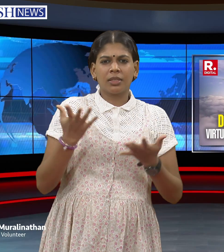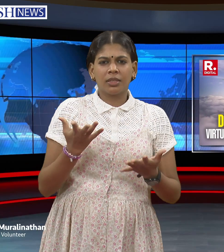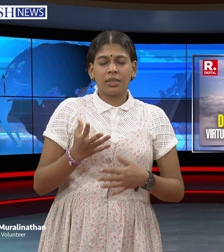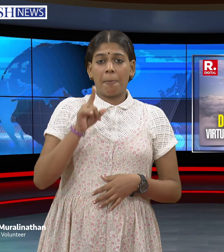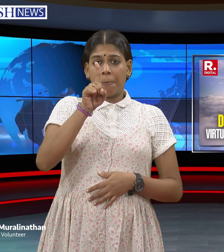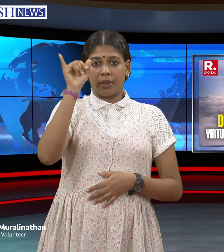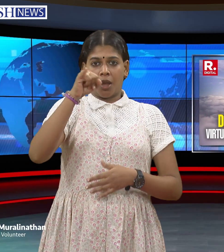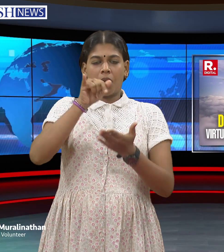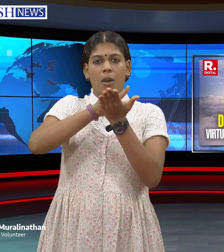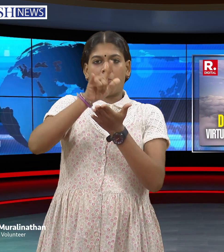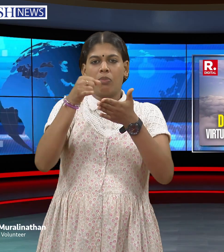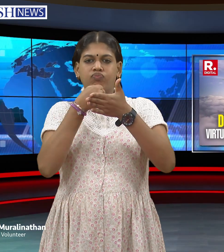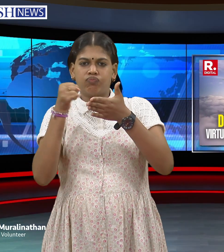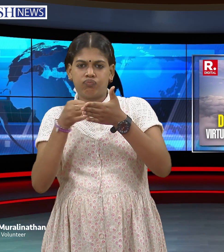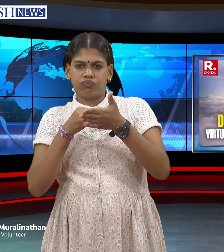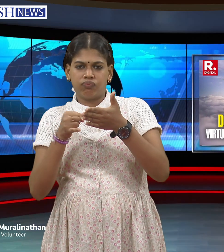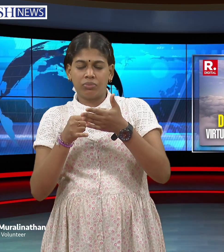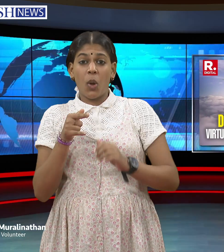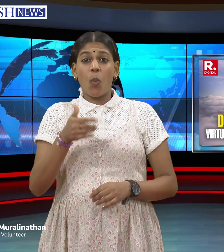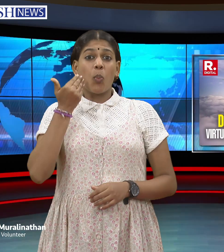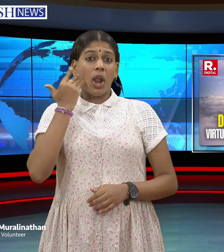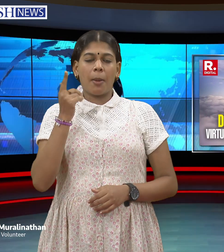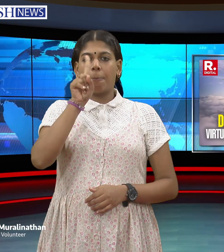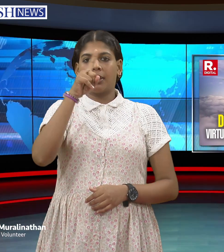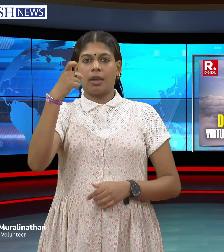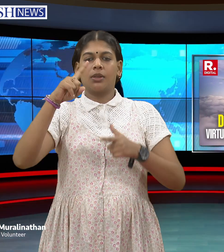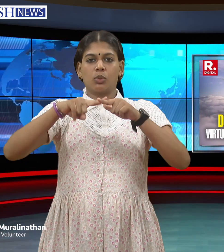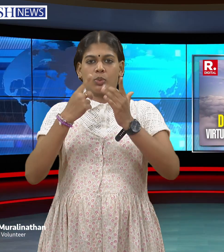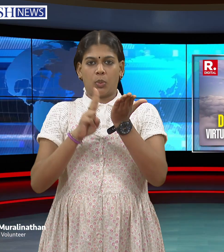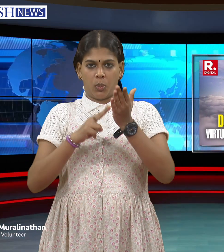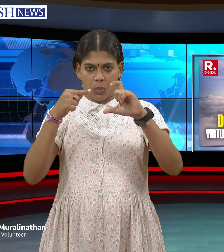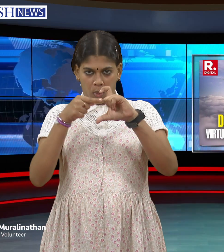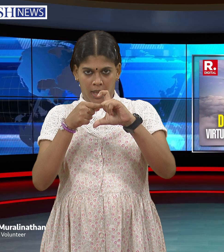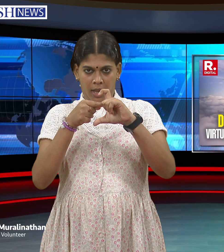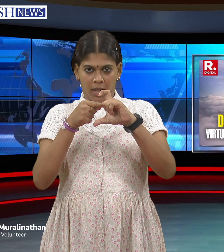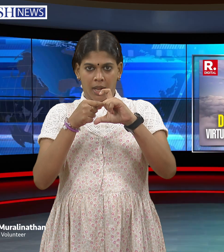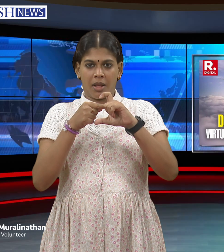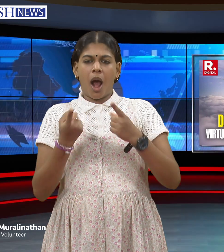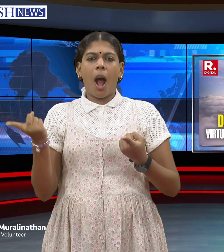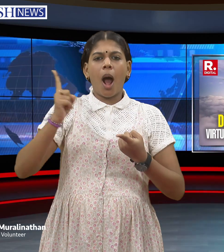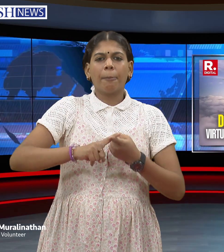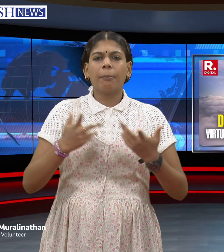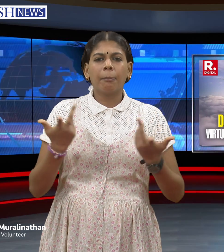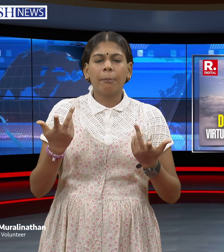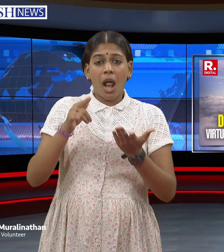and cancellations due to a combination of factors including technical glitches. On June 17,